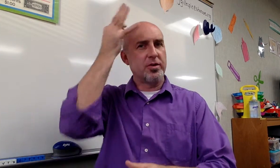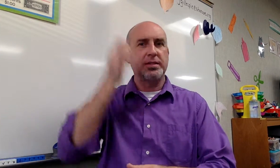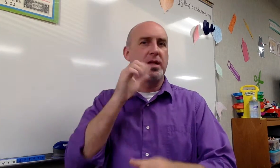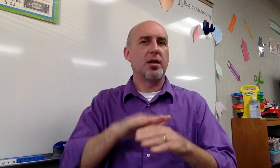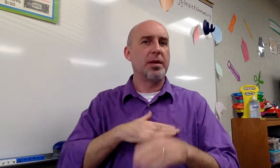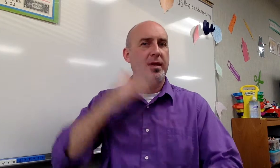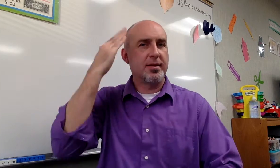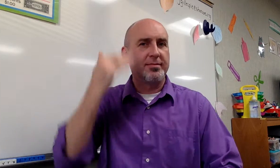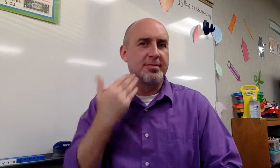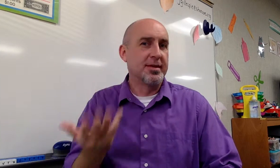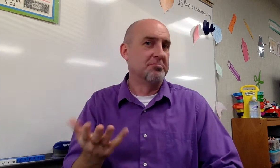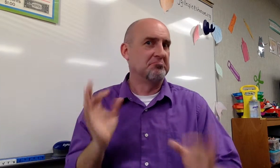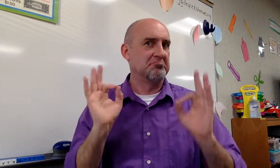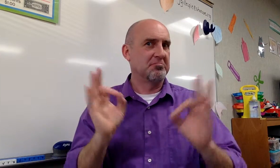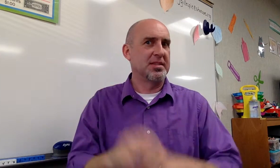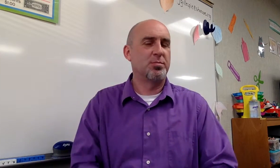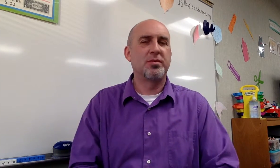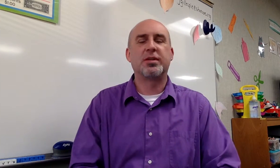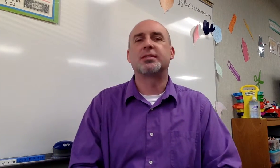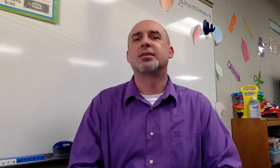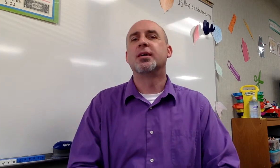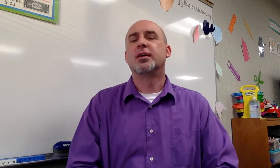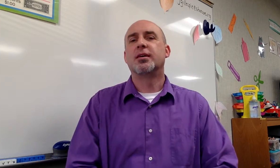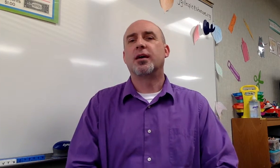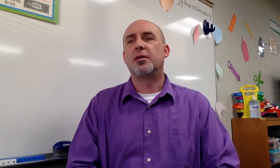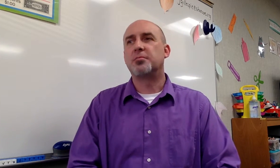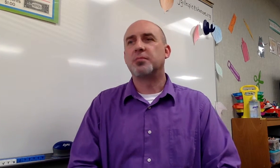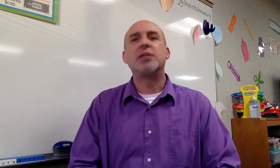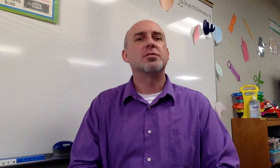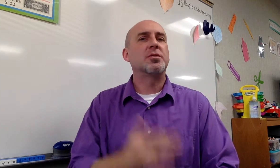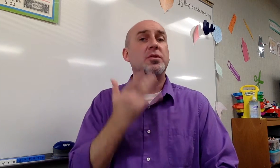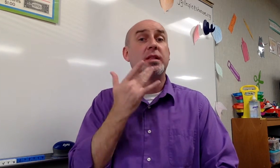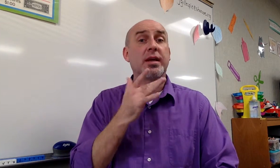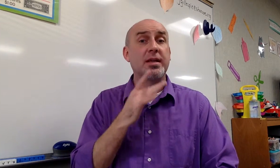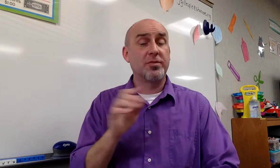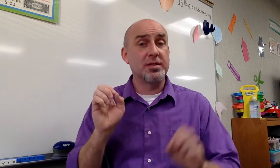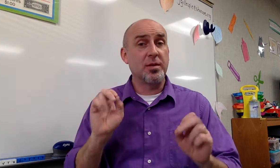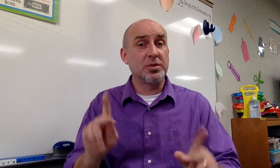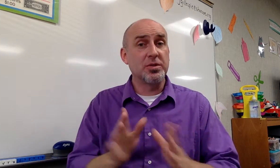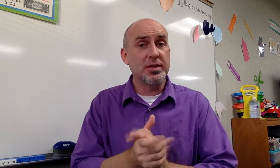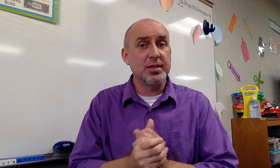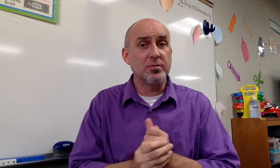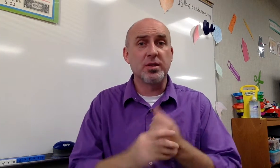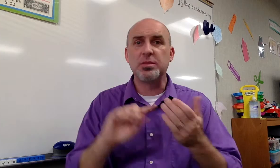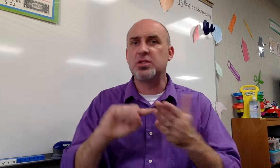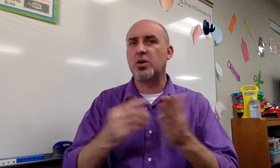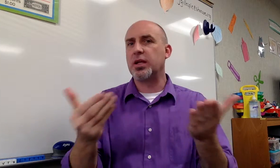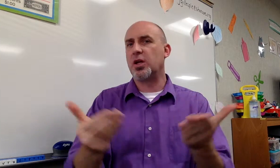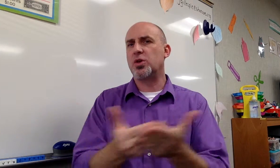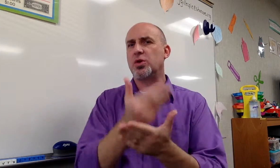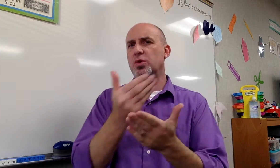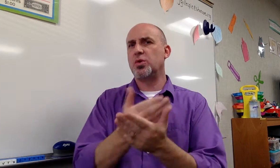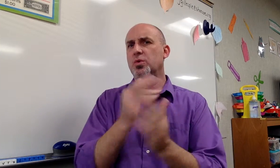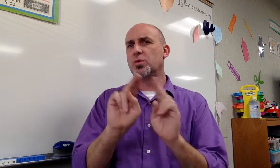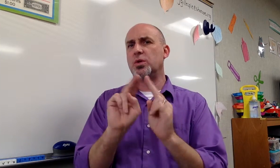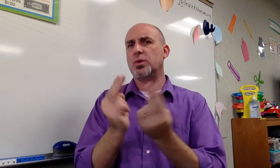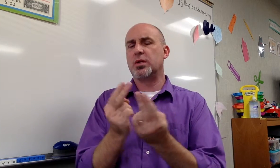not on my head. It's perfect. I just feel really lucky for this opportunity. We're going to be starting a new unit, a